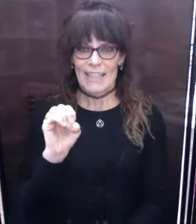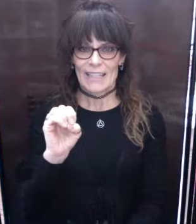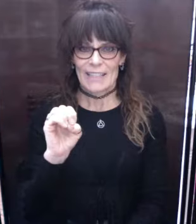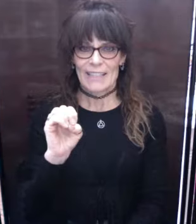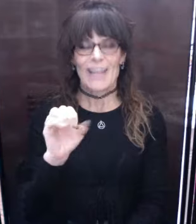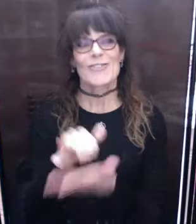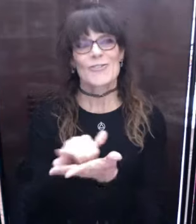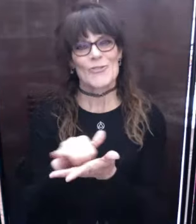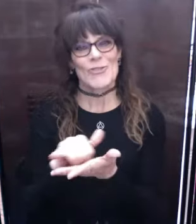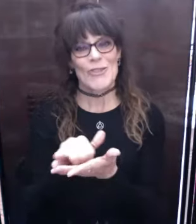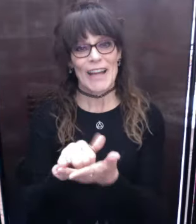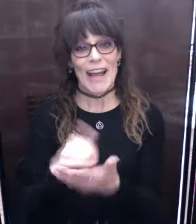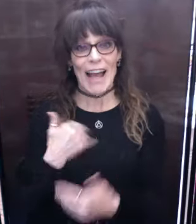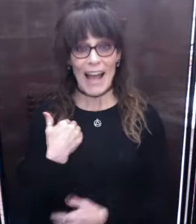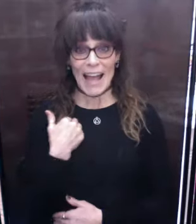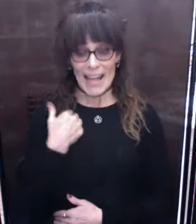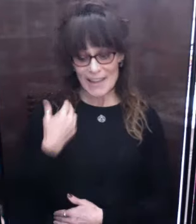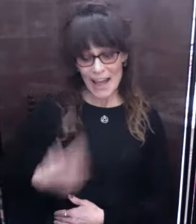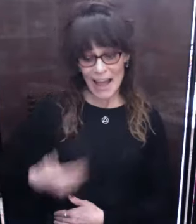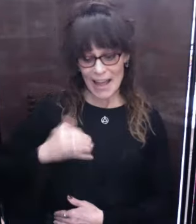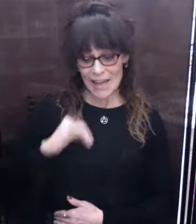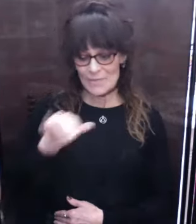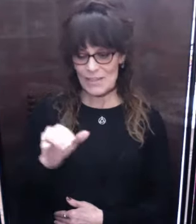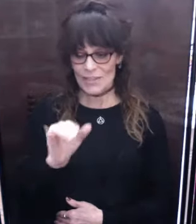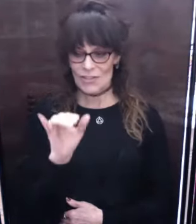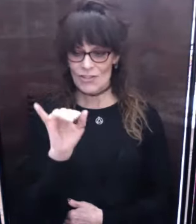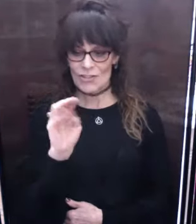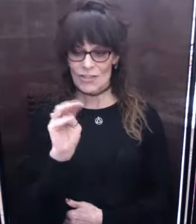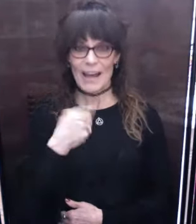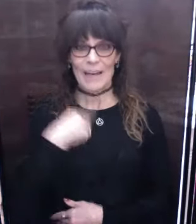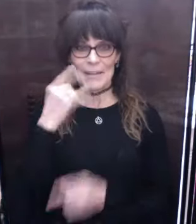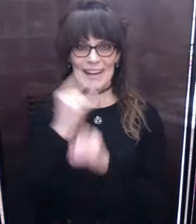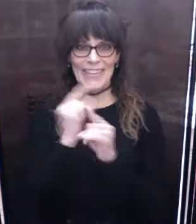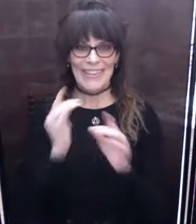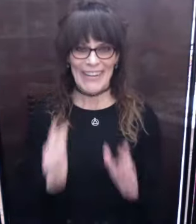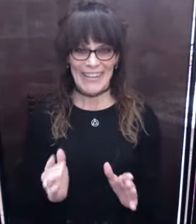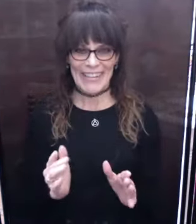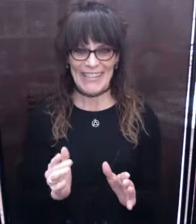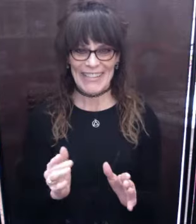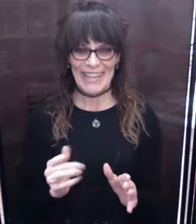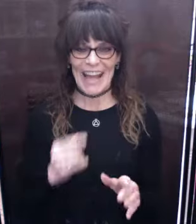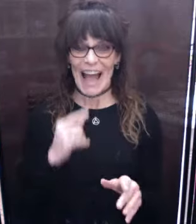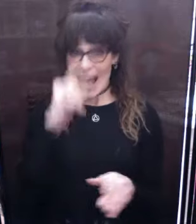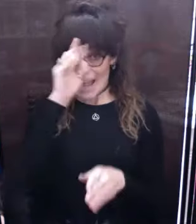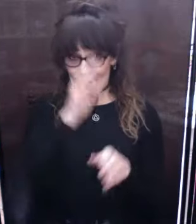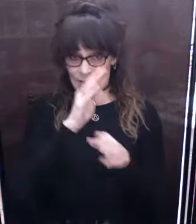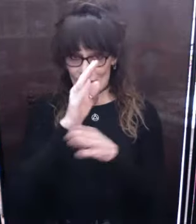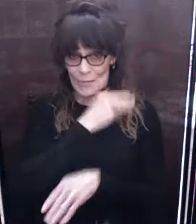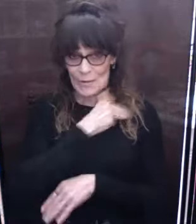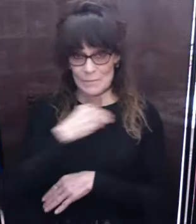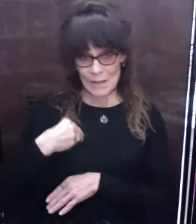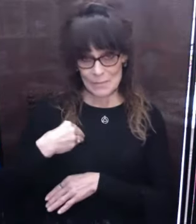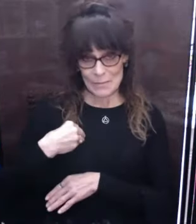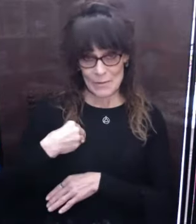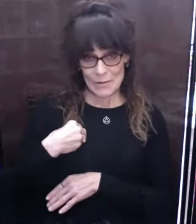Hey everybody, this is Jim. I'm an alcoholic. I am a sober member of Alcoholics Anonymous, and it is an